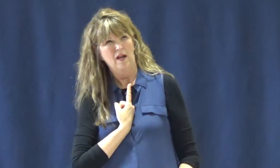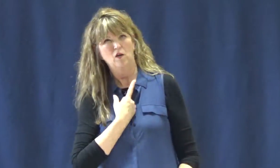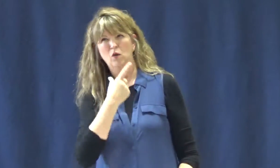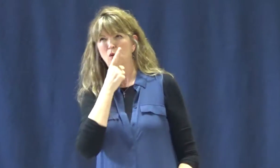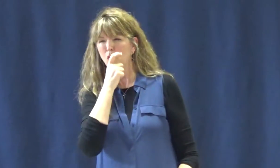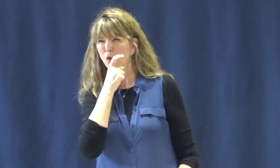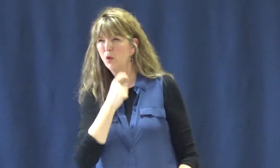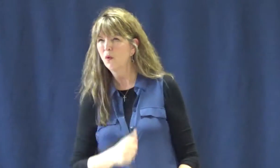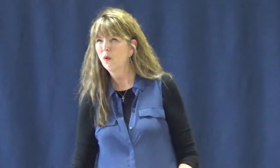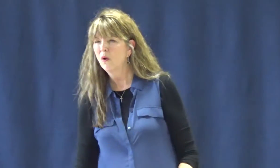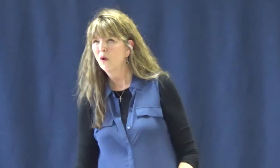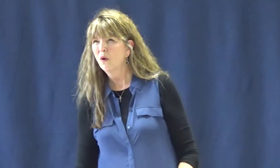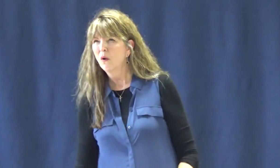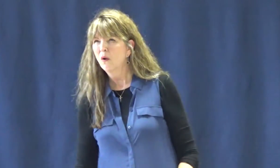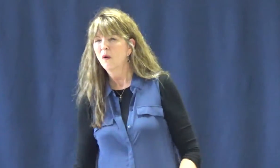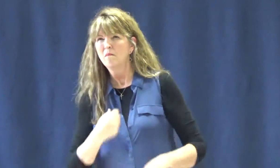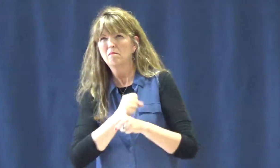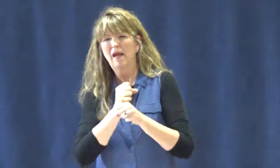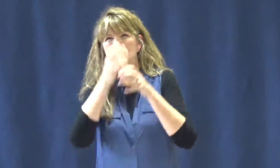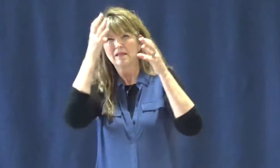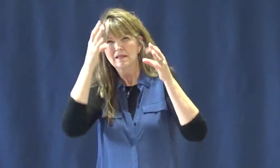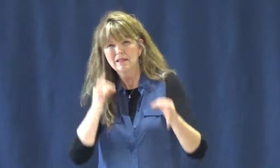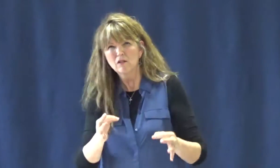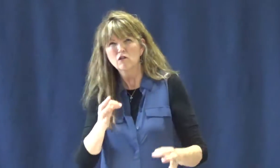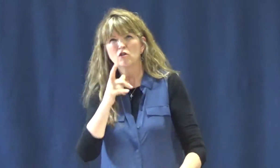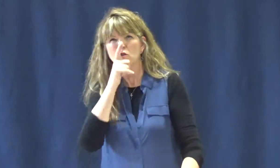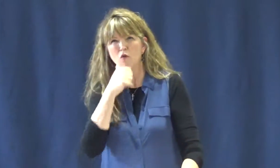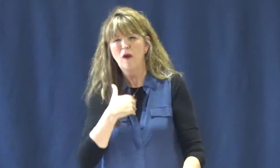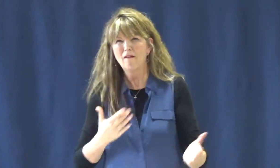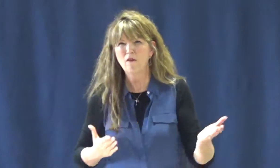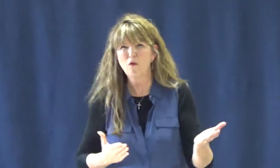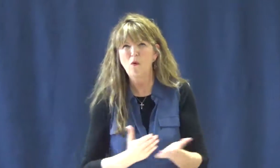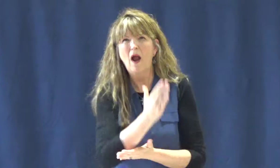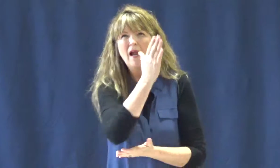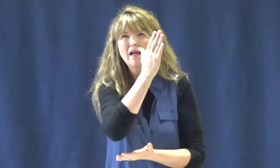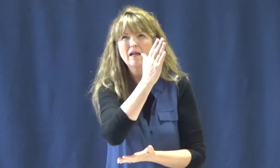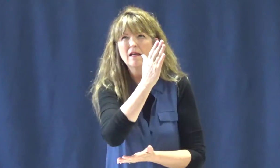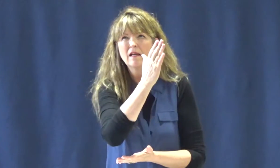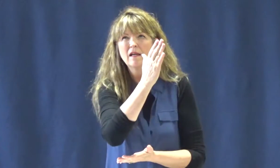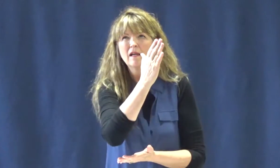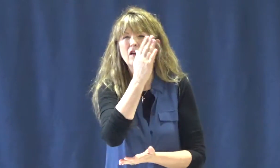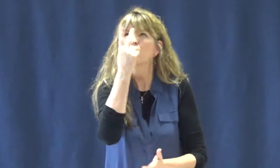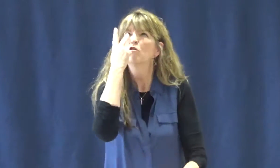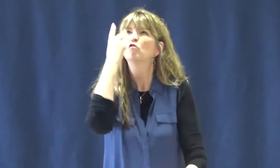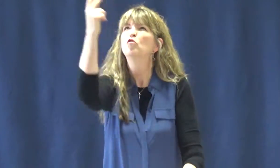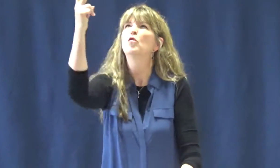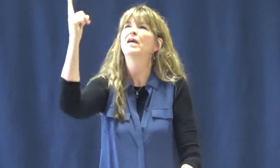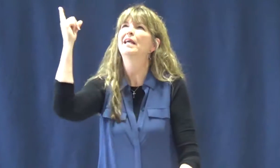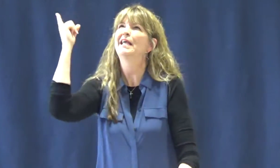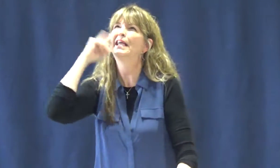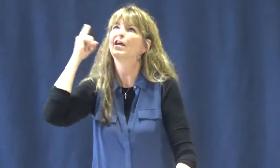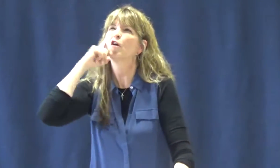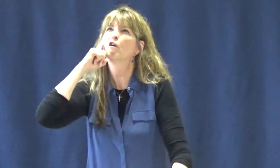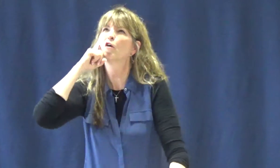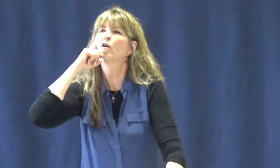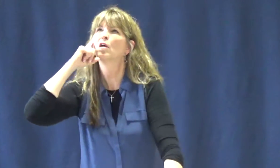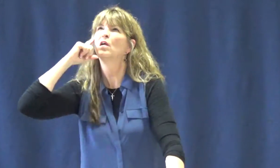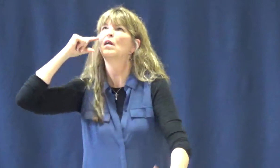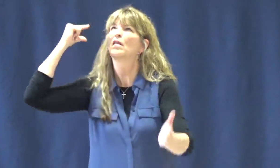better do a self-check. Who am I to make decisions? Do I have a right to see and